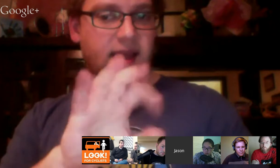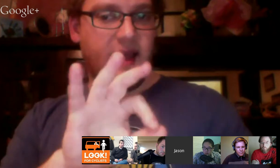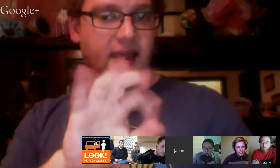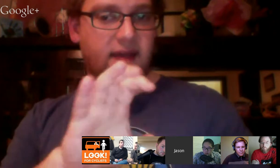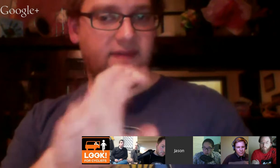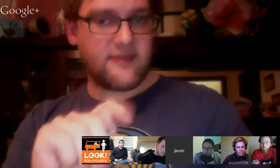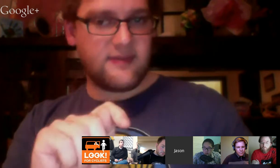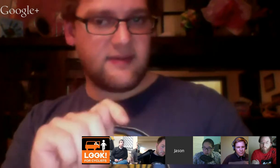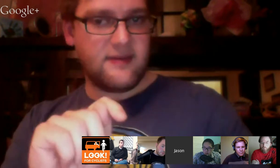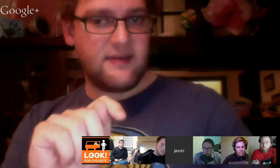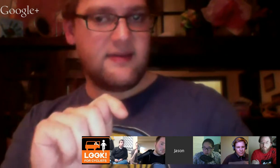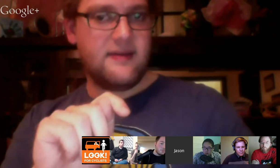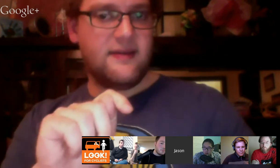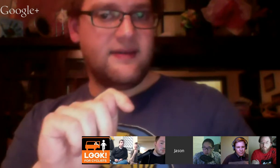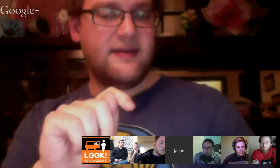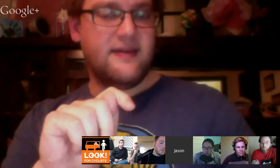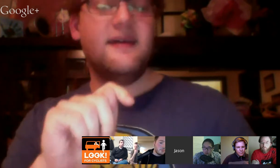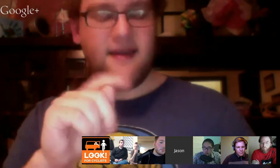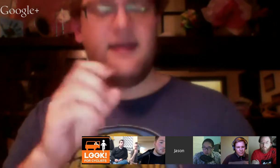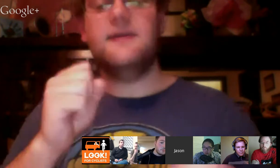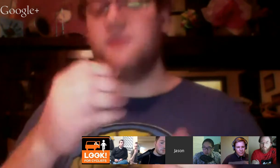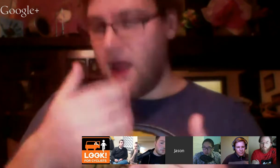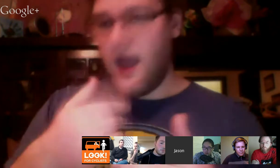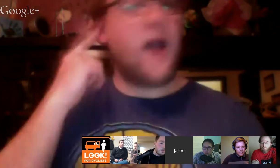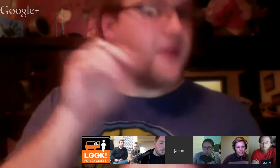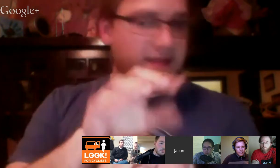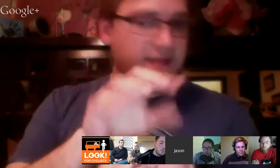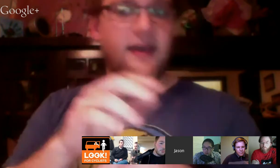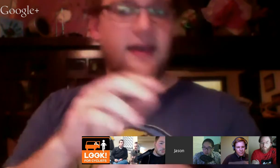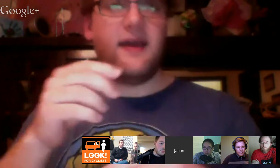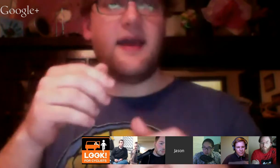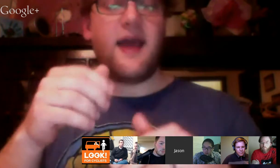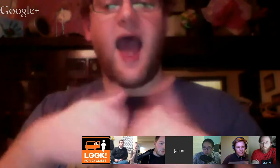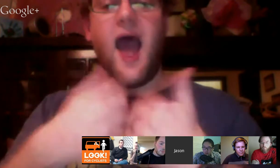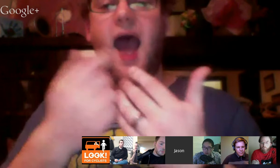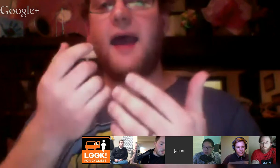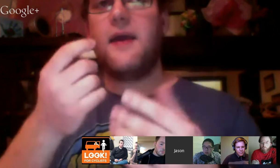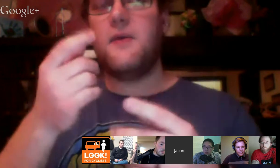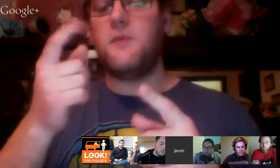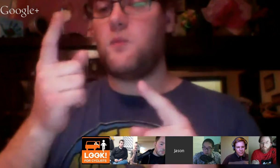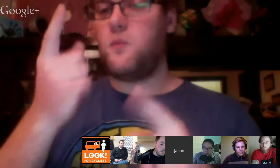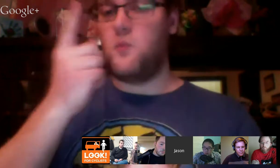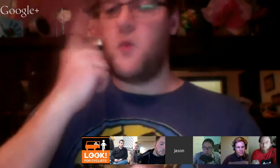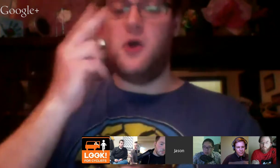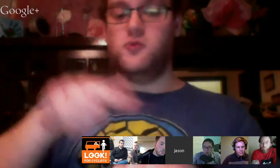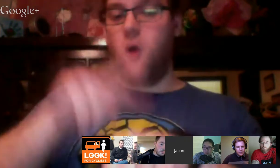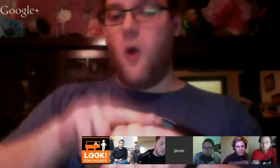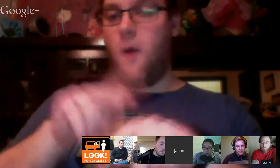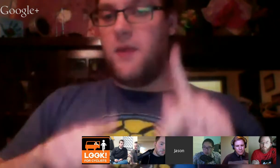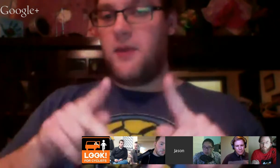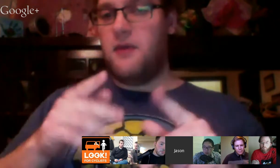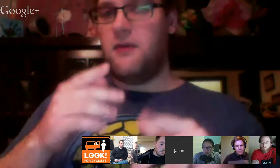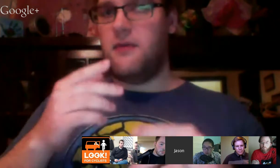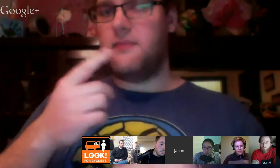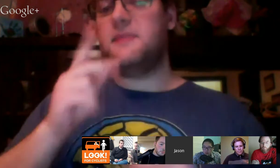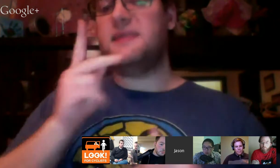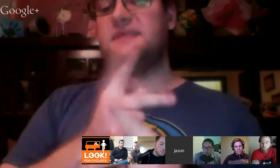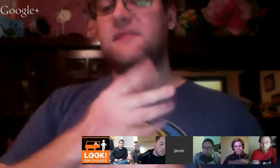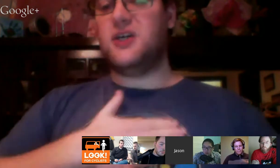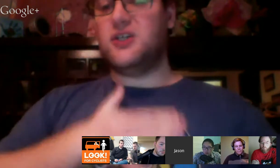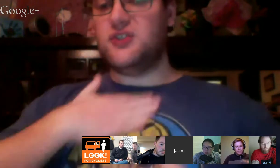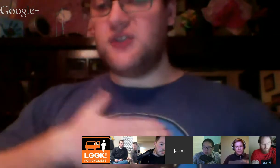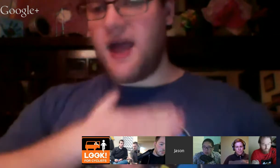Sound effects. Oh, so I'm sorry, interpreter mistake. So say like sound effects. I mean, if you have certain things like that in the page, like how